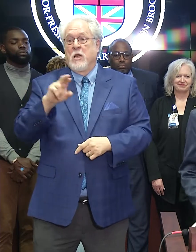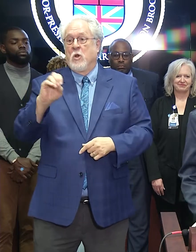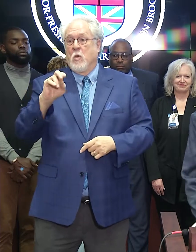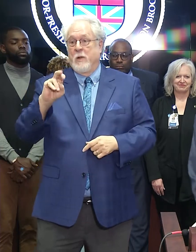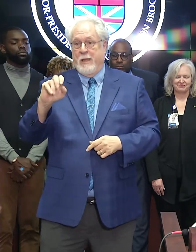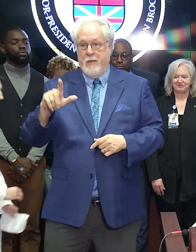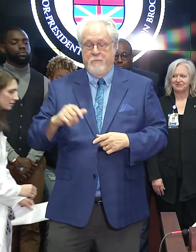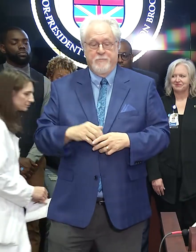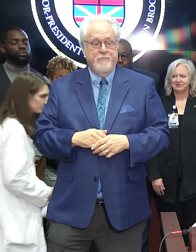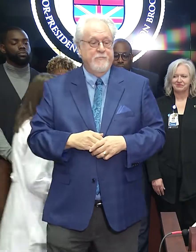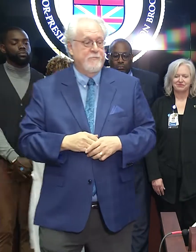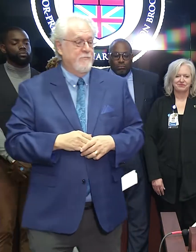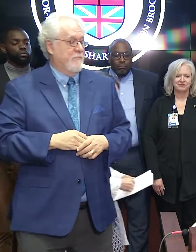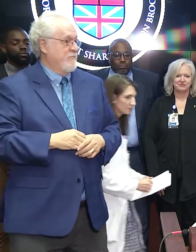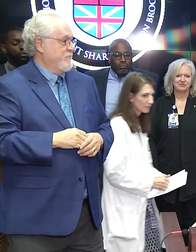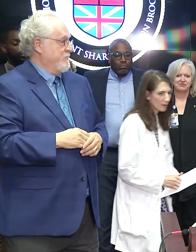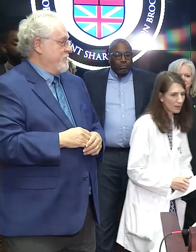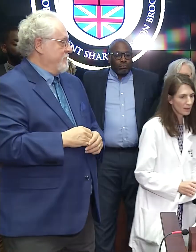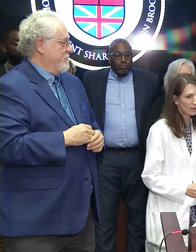O'Neill.